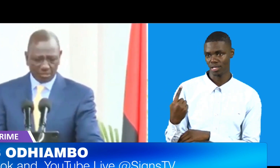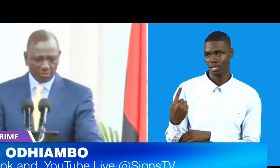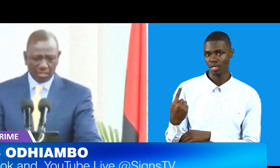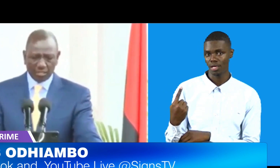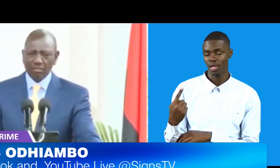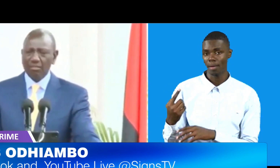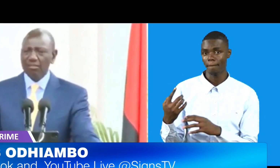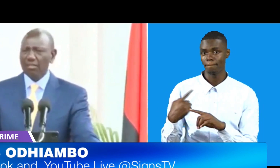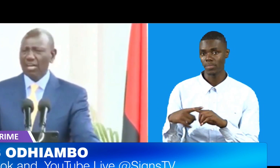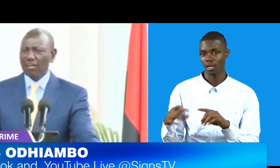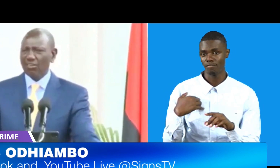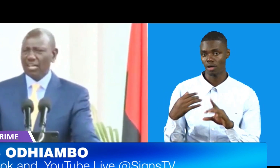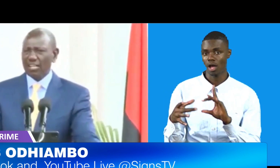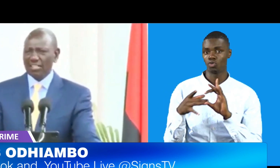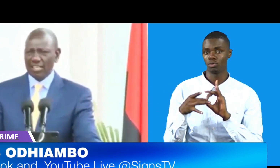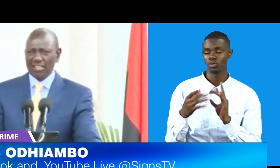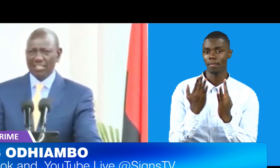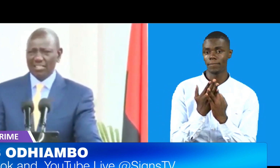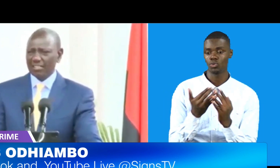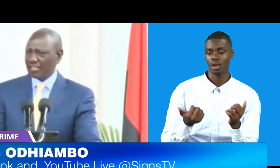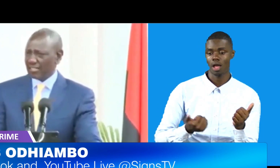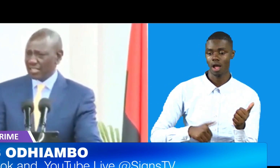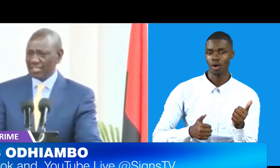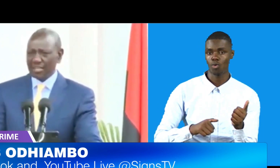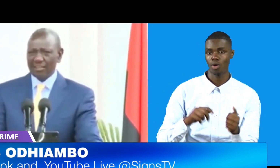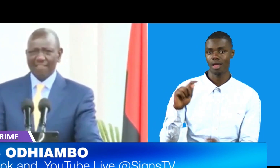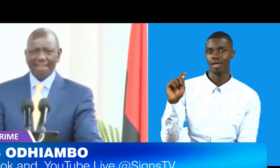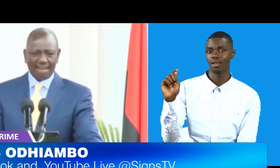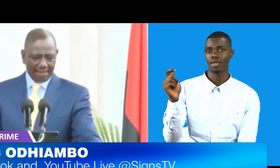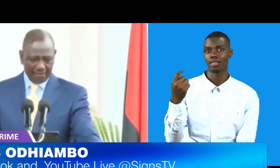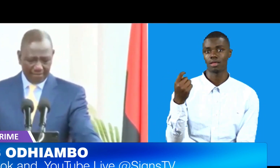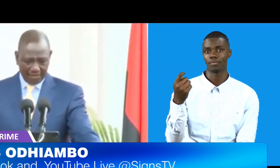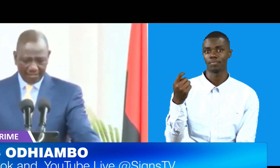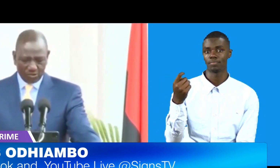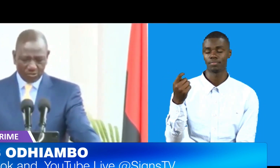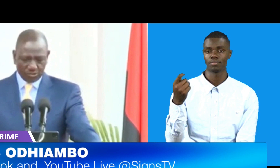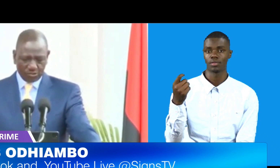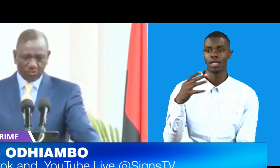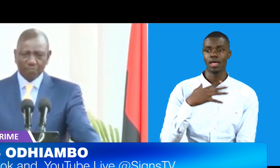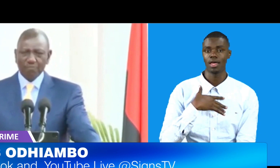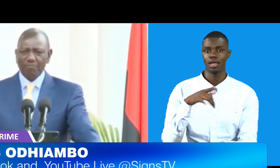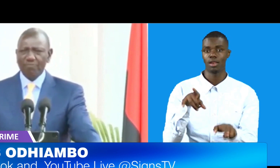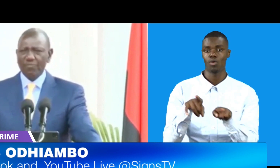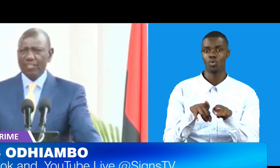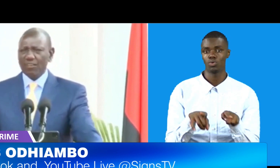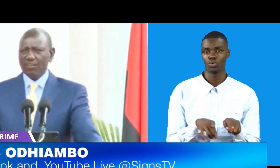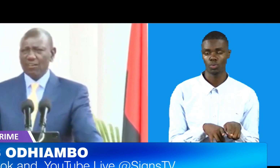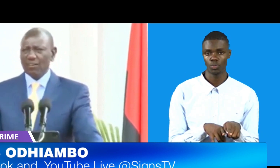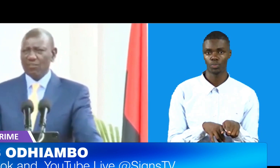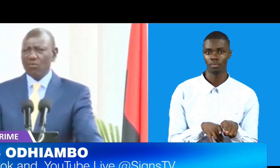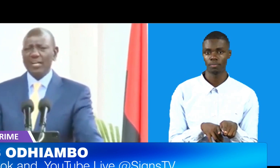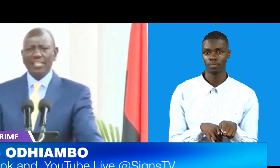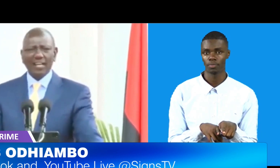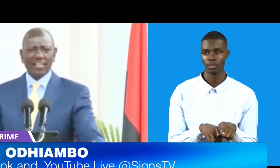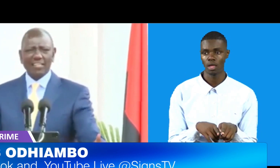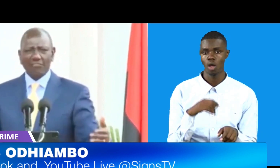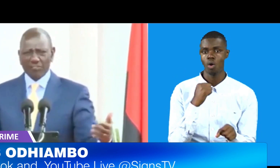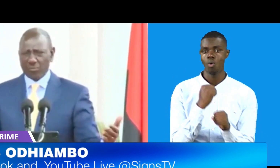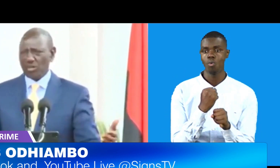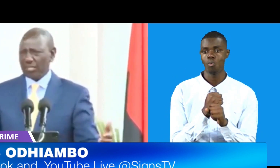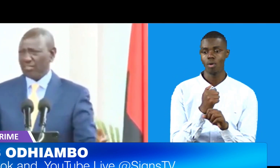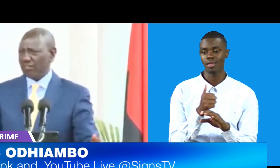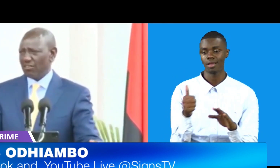connection between Angola and Kenya, and also working under